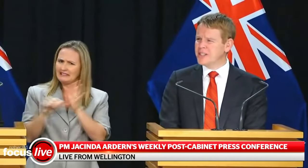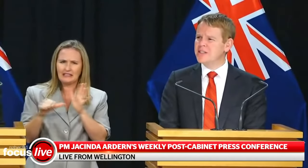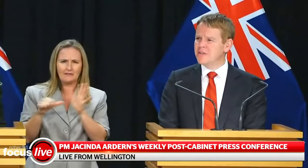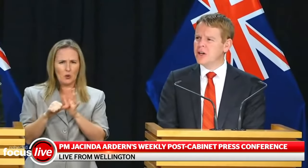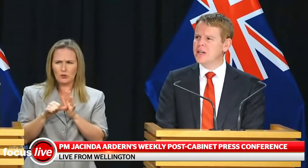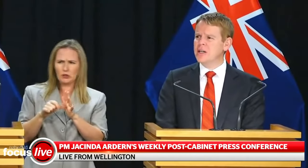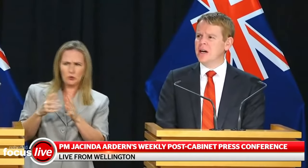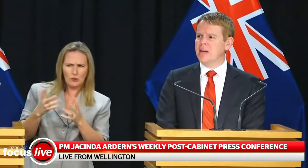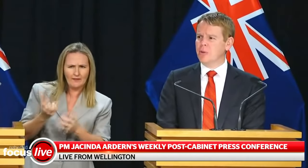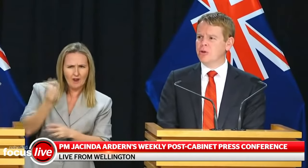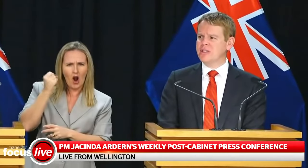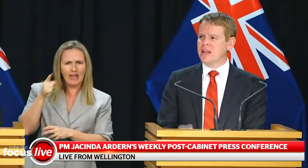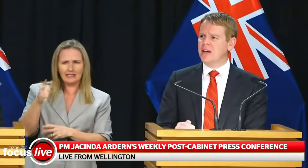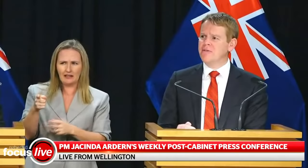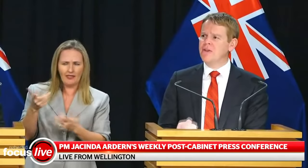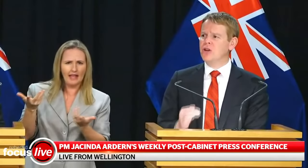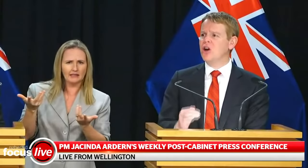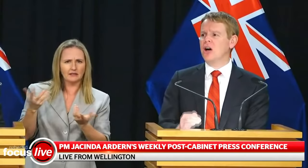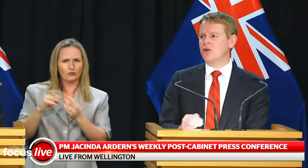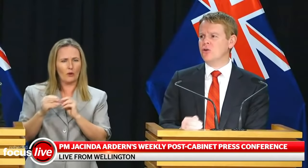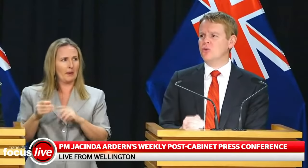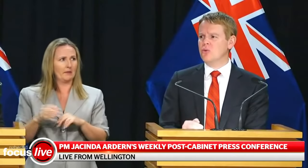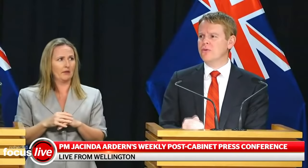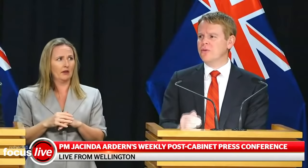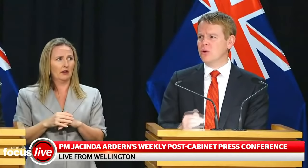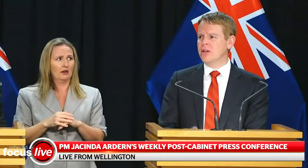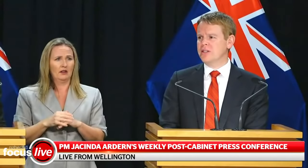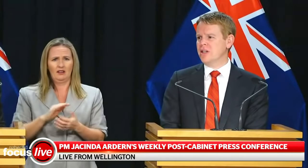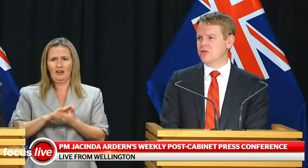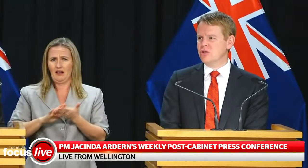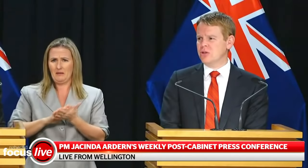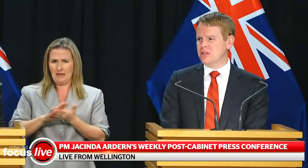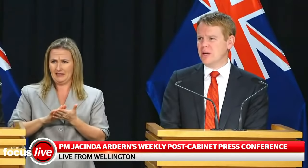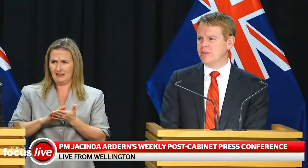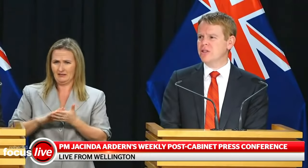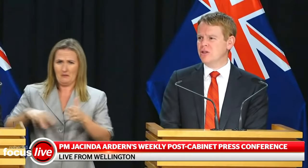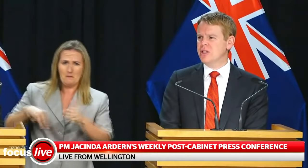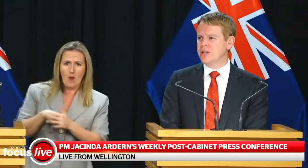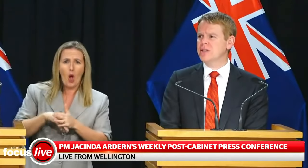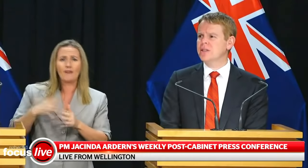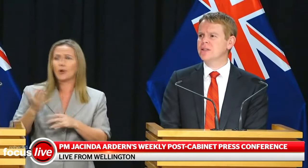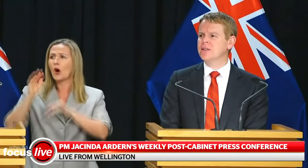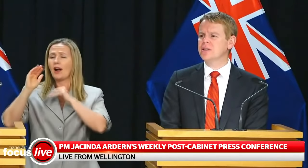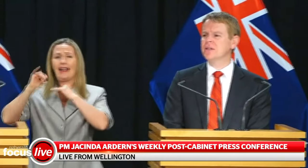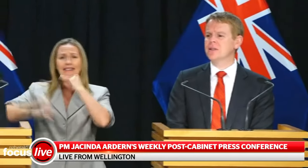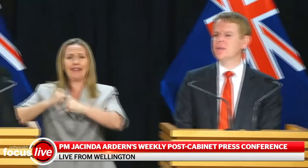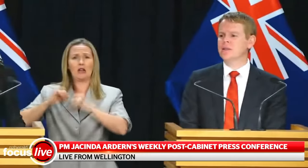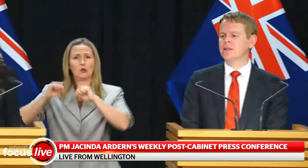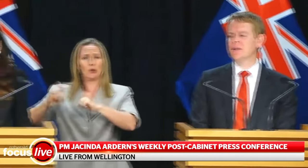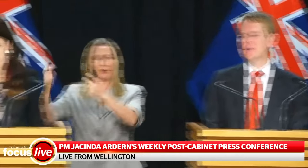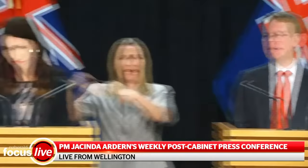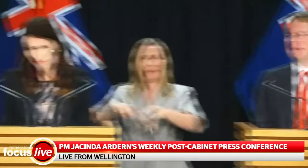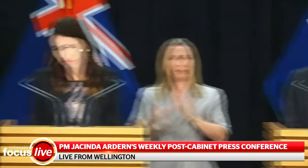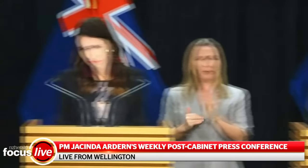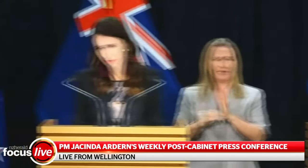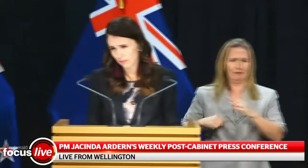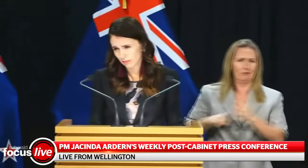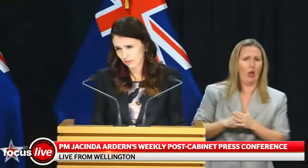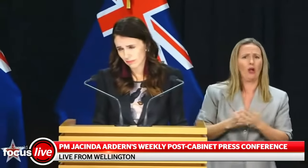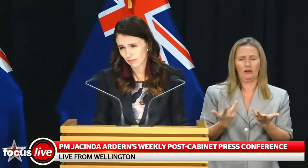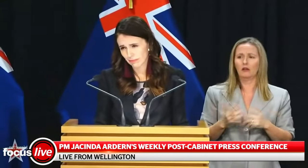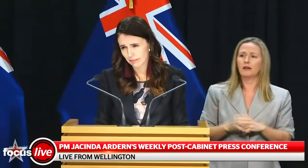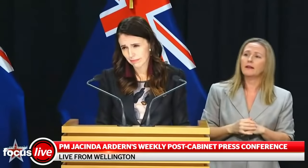to identify. It would set a very high hurdle for international students to come into New Zealand. And Derek? What